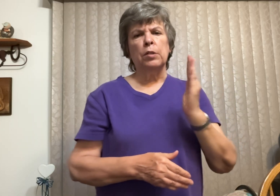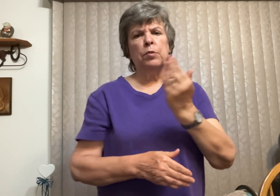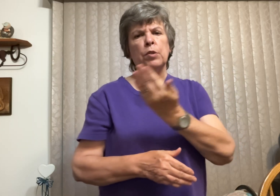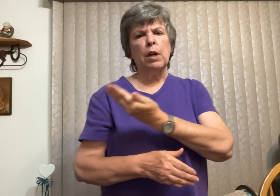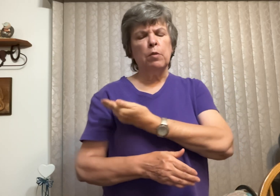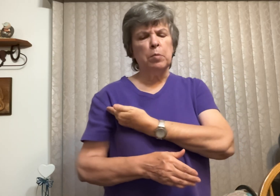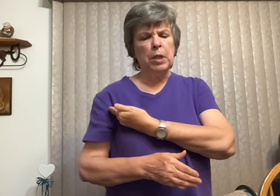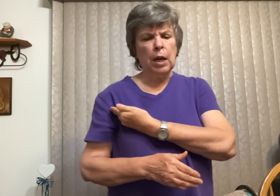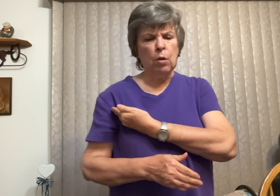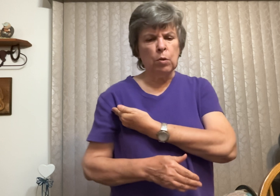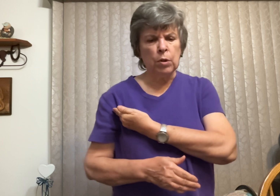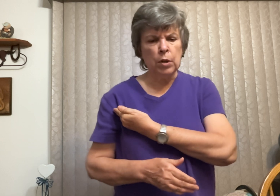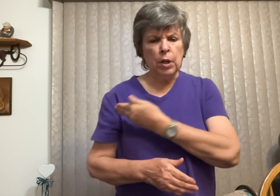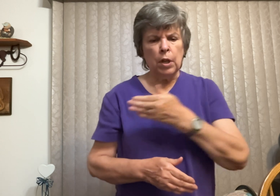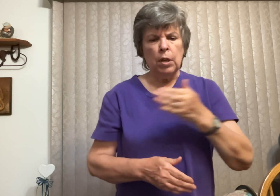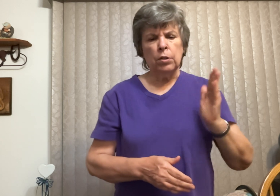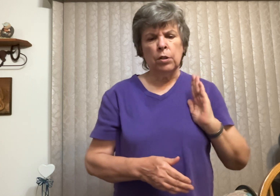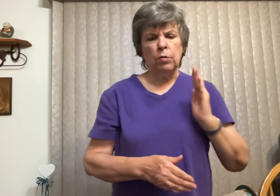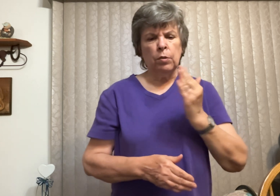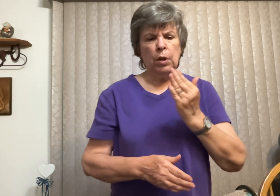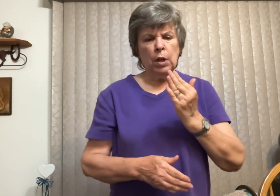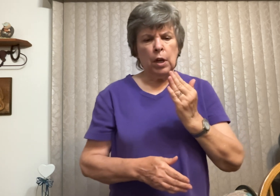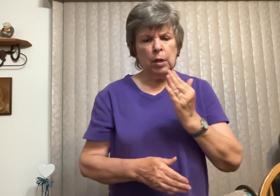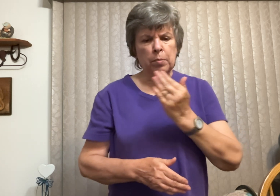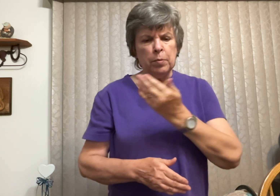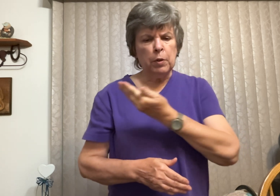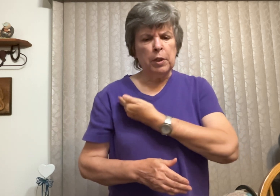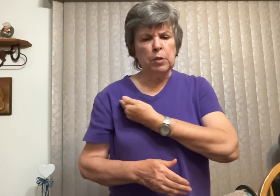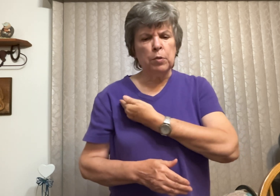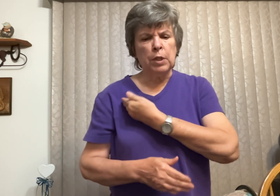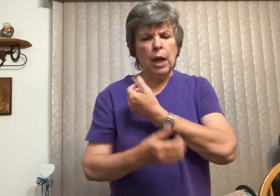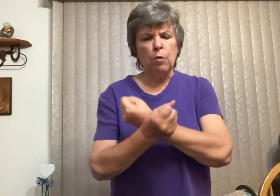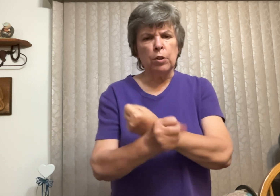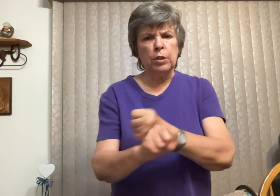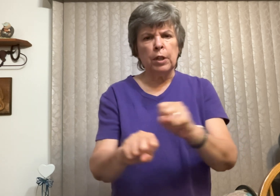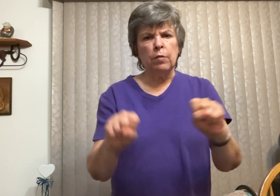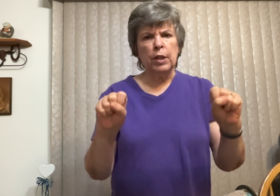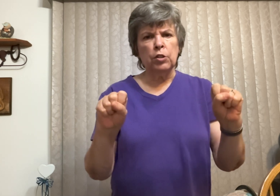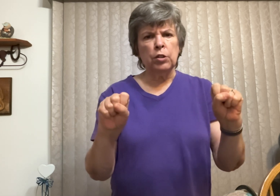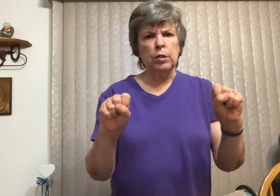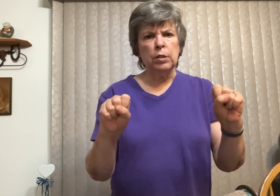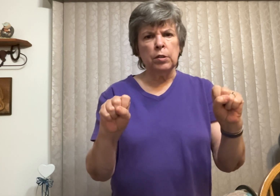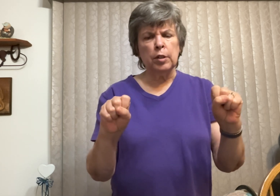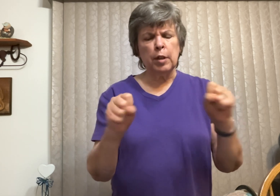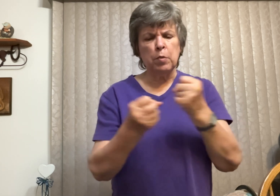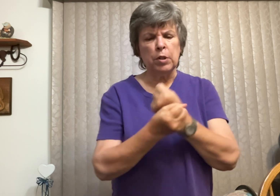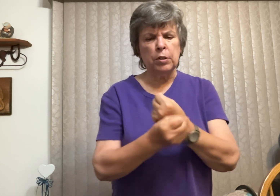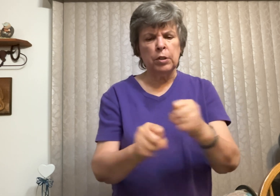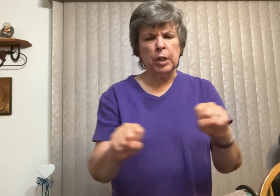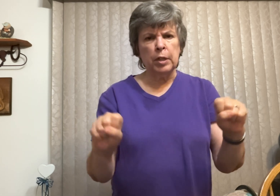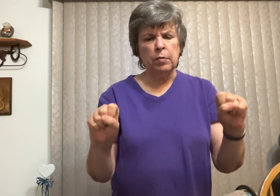so that would be our. So knowing this was our salvation is the same word as saved.